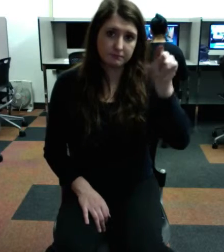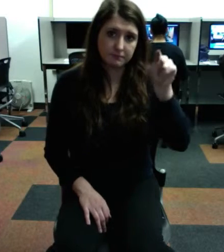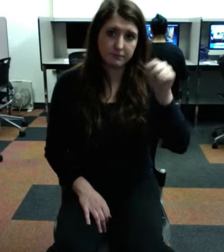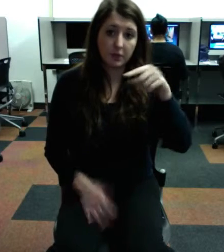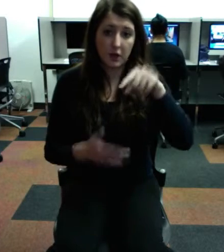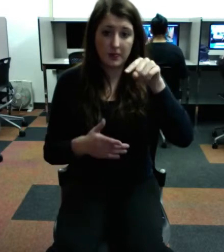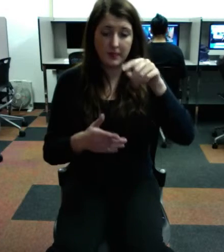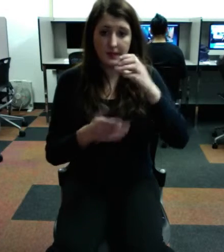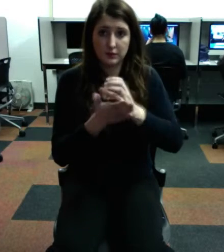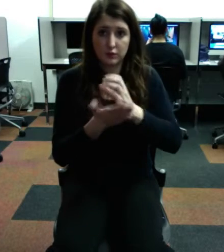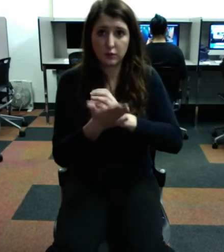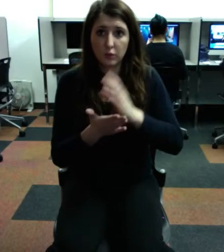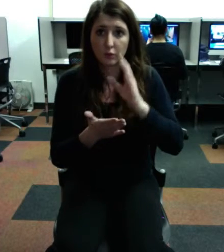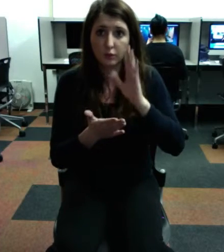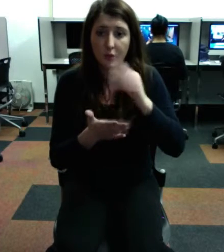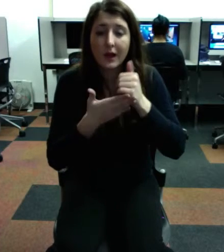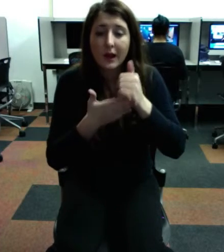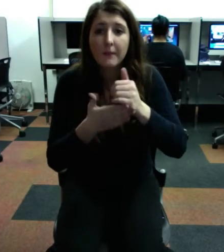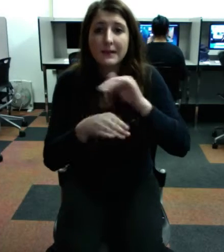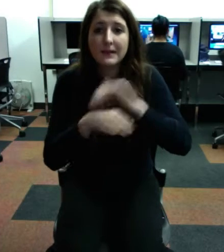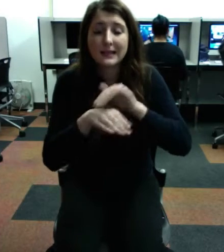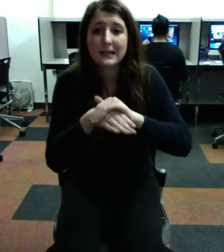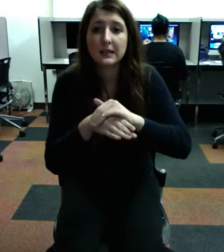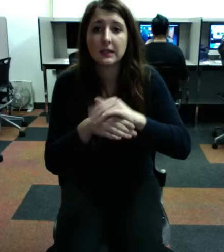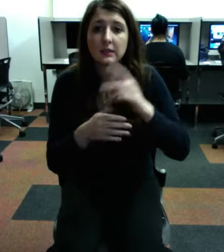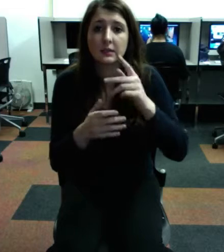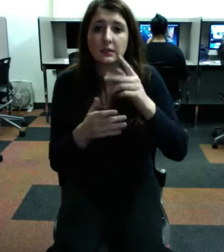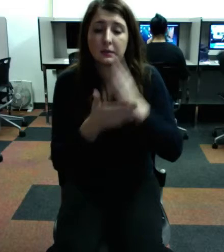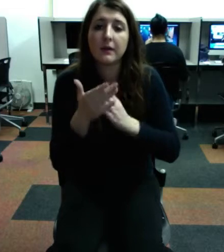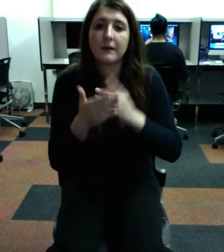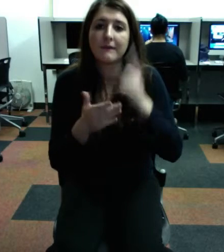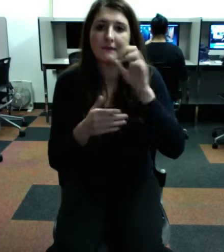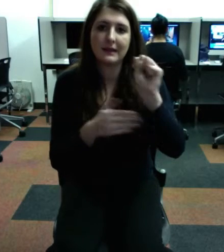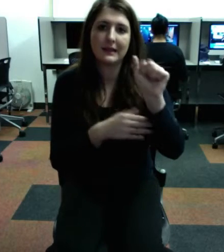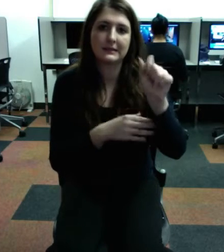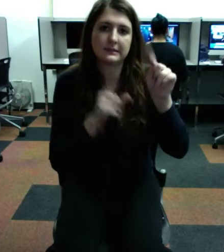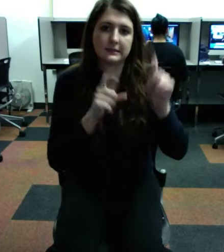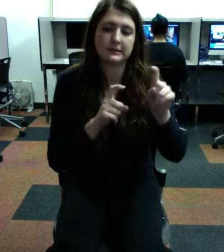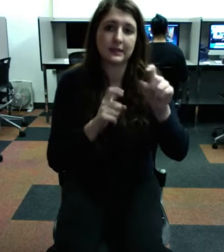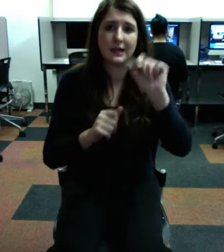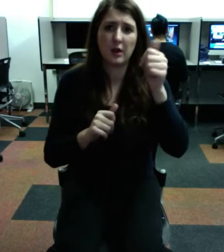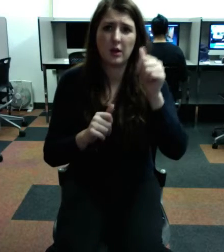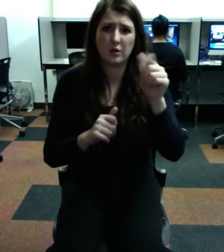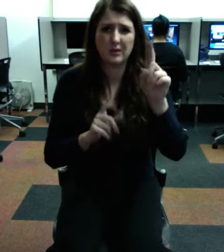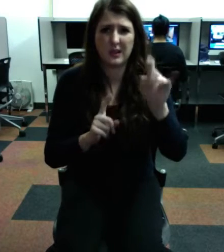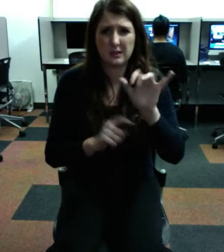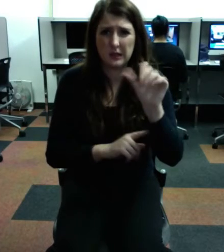to score better in the English portion of the SAT test and other similar tests such as ACT.